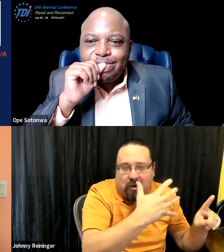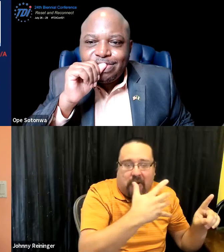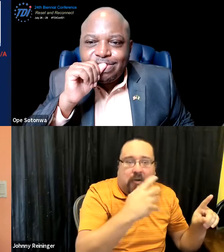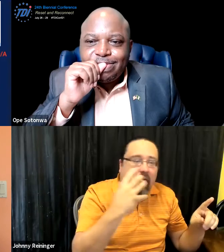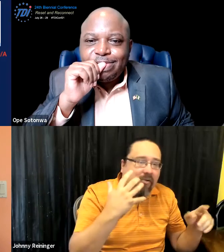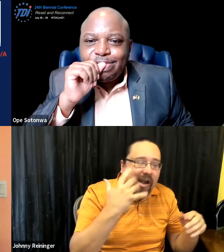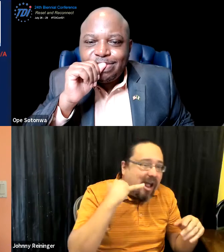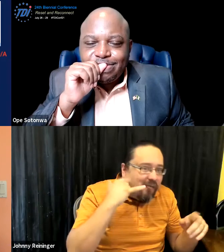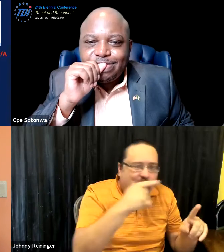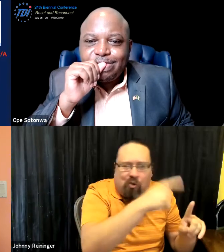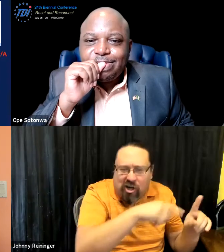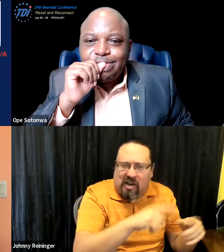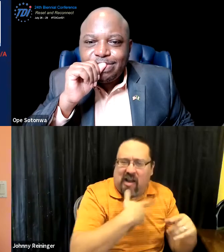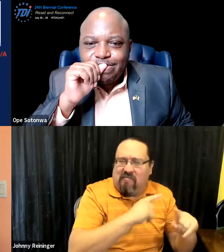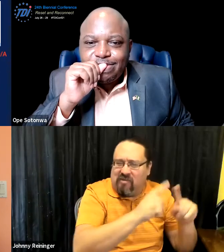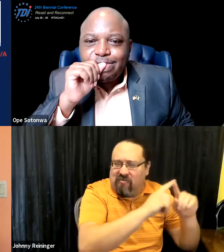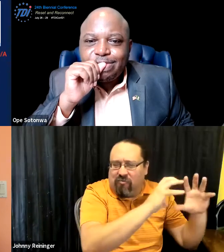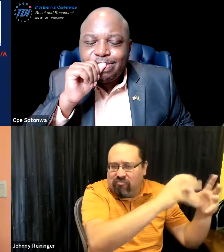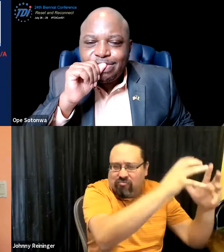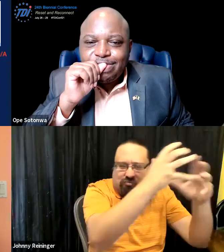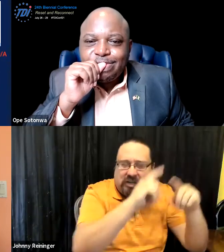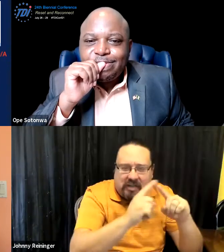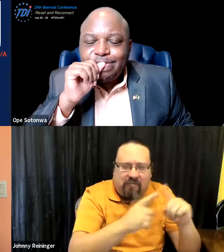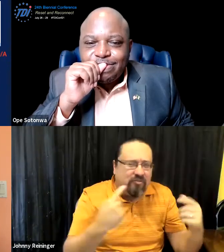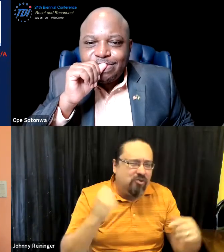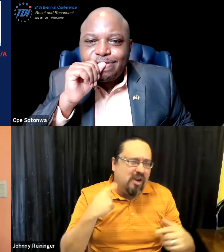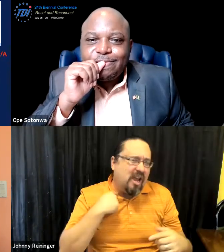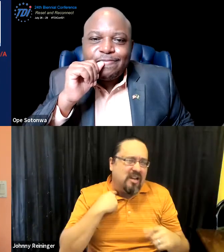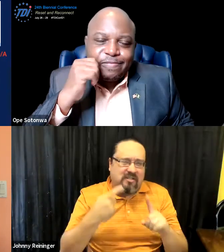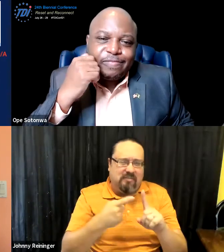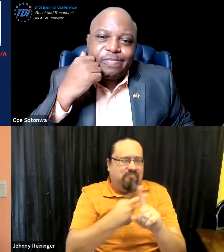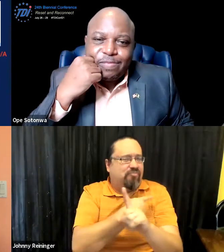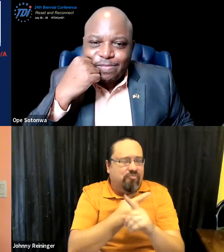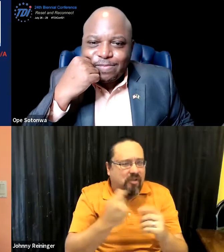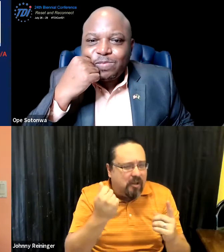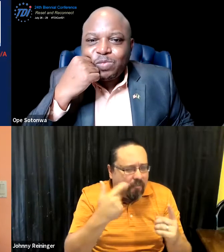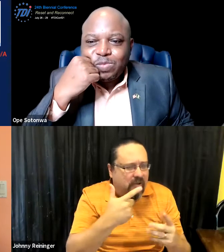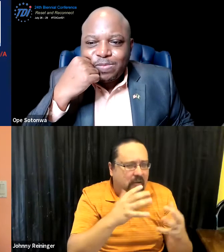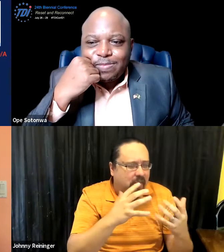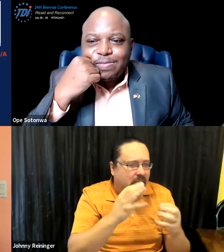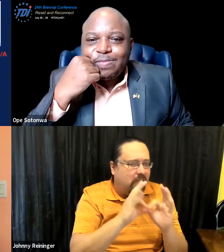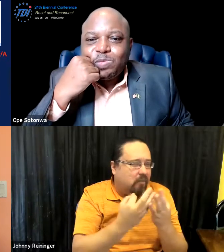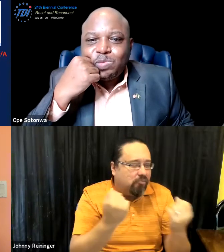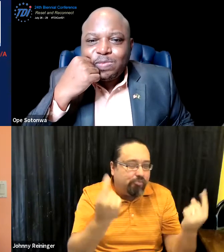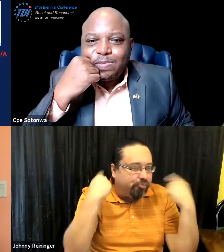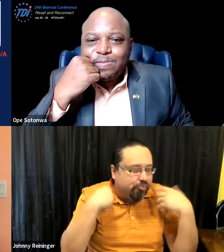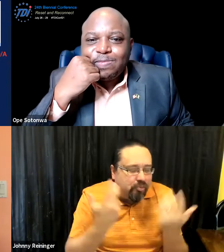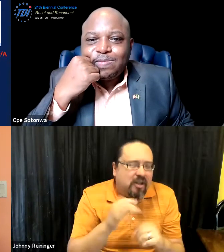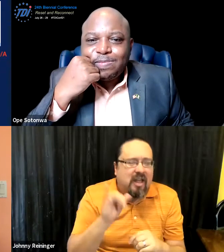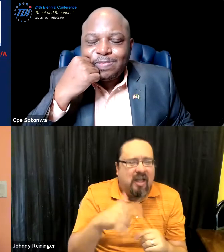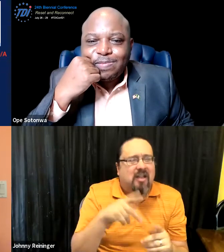in Canada or people in California. There's different accents all over the place. And so there's accent